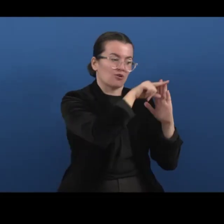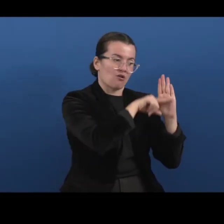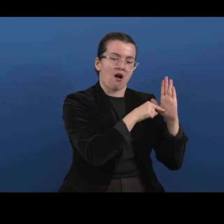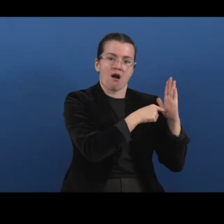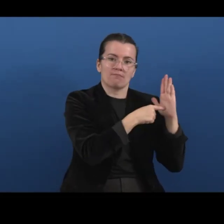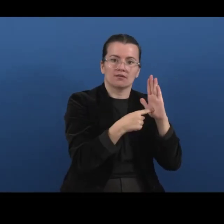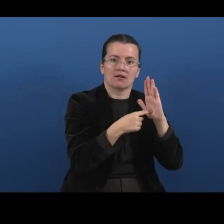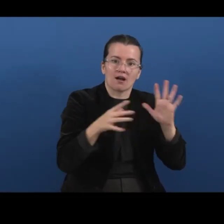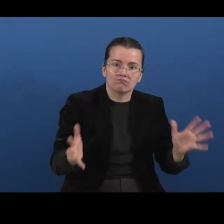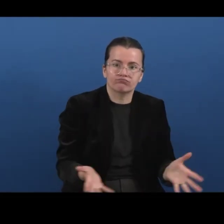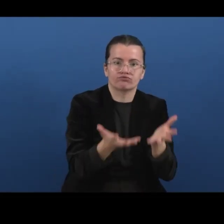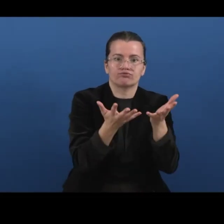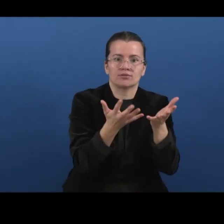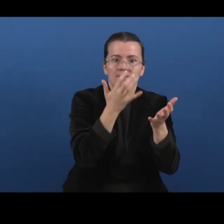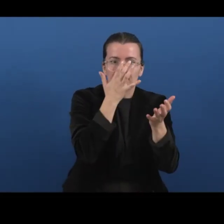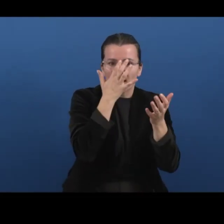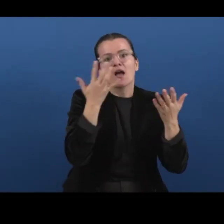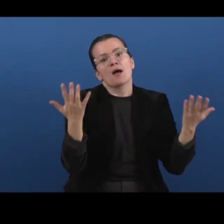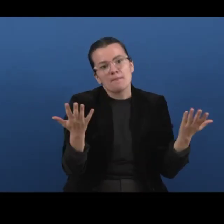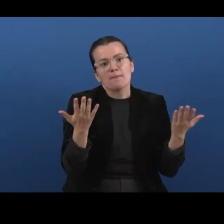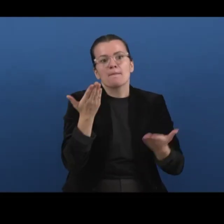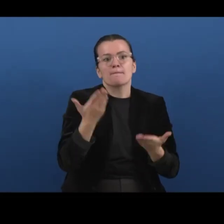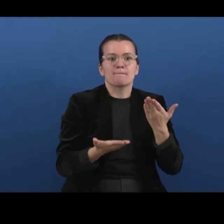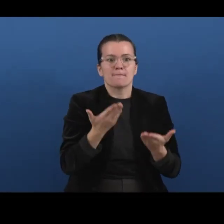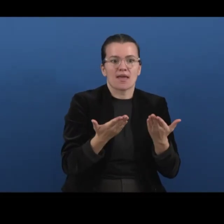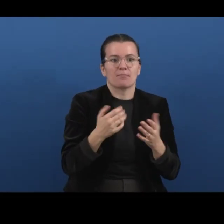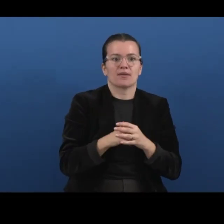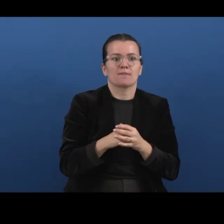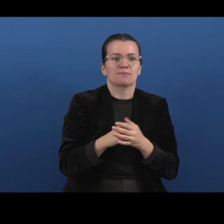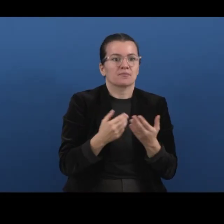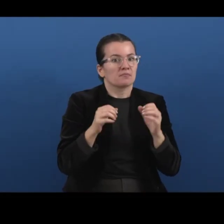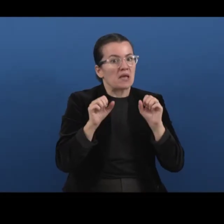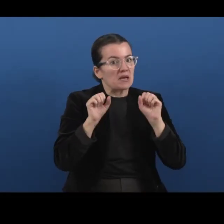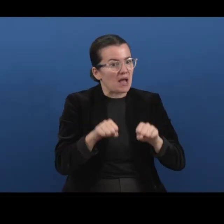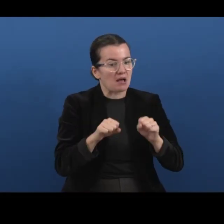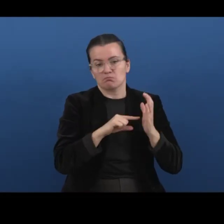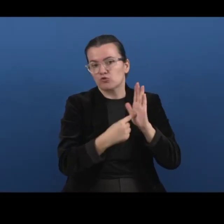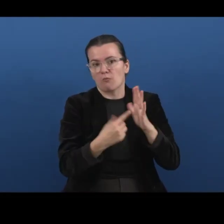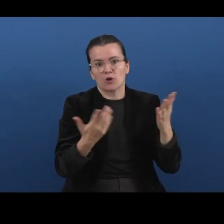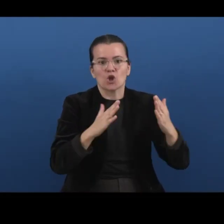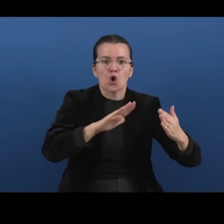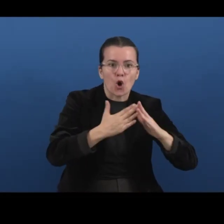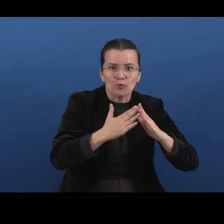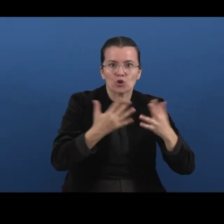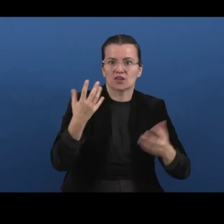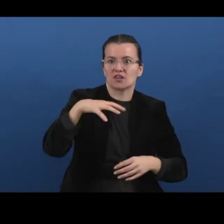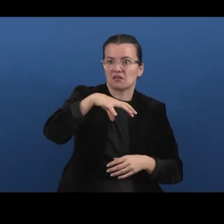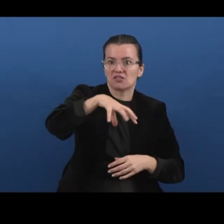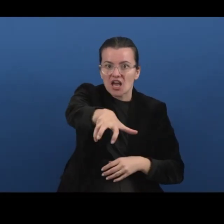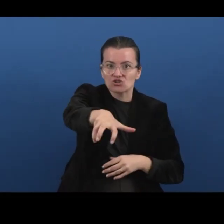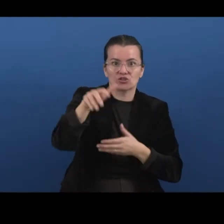can increase awareness of existing national or community support services and also offer